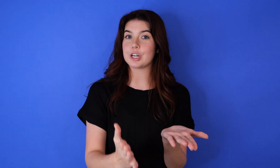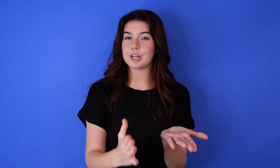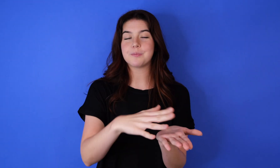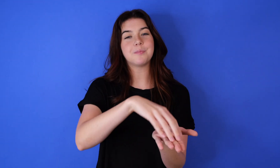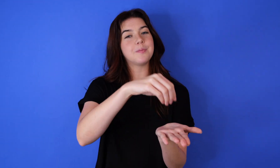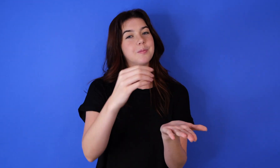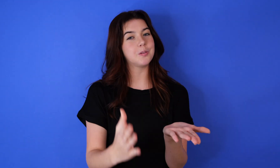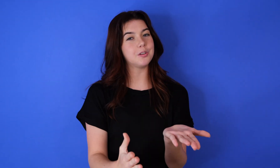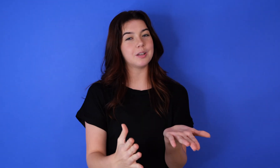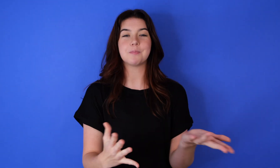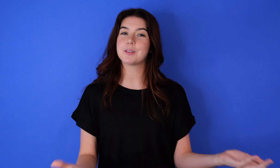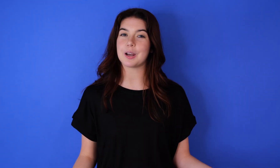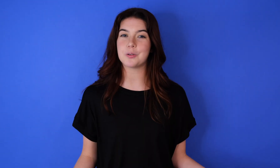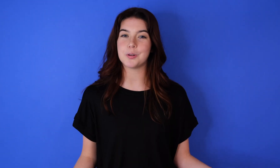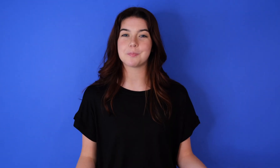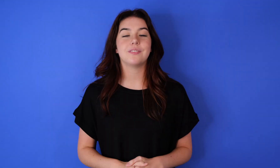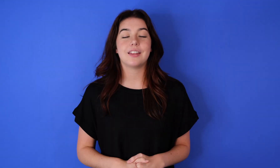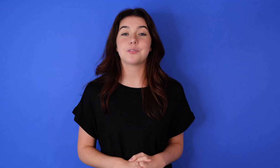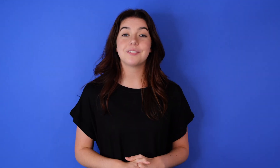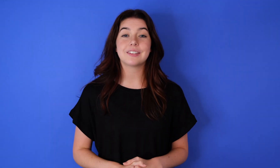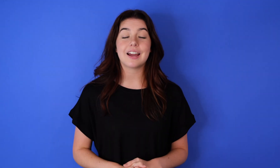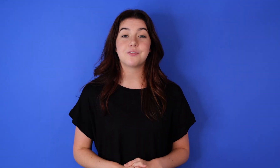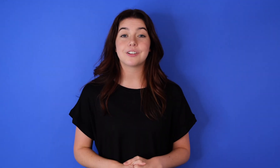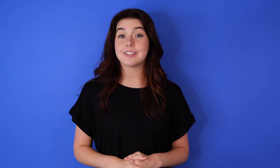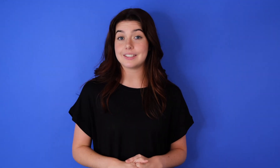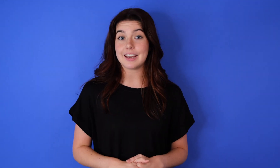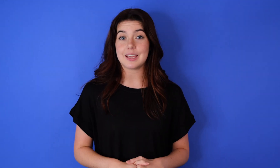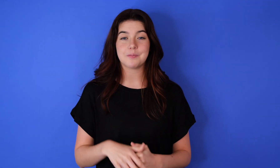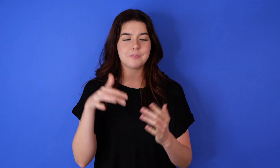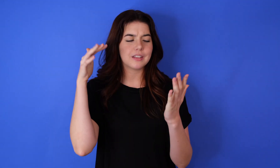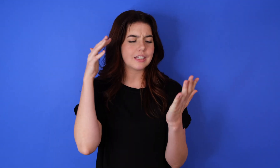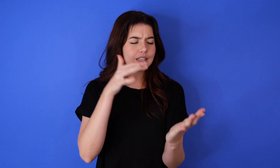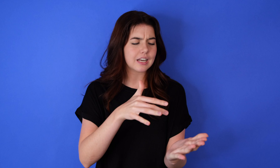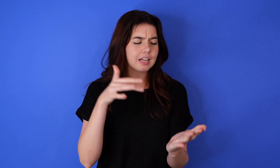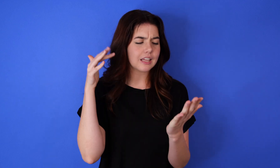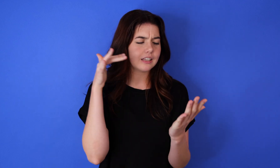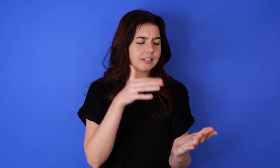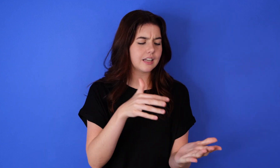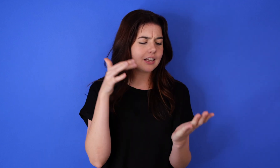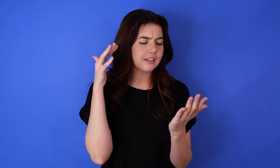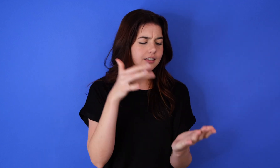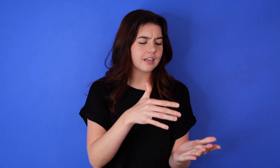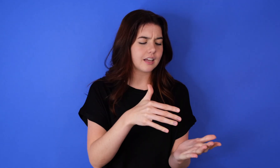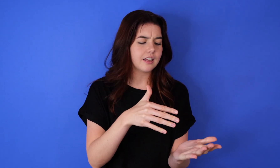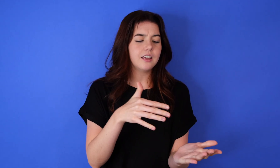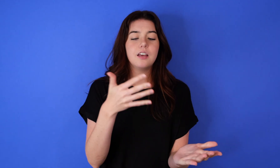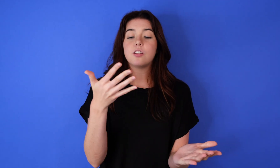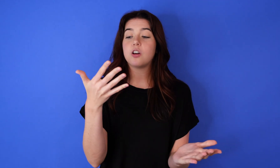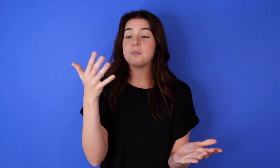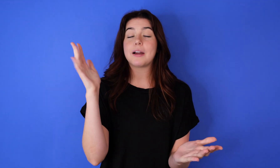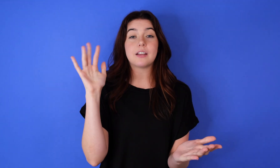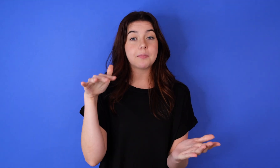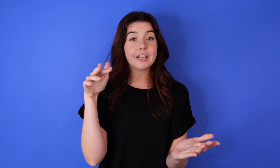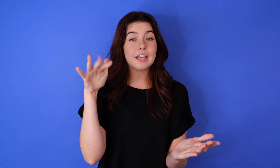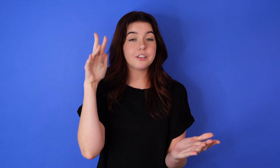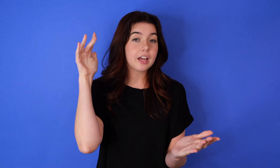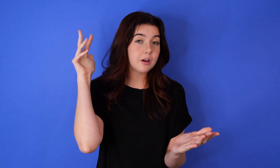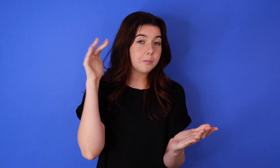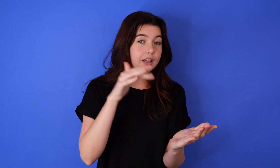learner. Student. It's kind of cool. Next we have the sign for study. Study. Study, study. So my dominant hand is kind of wiggling